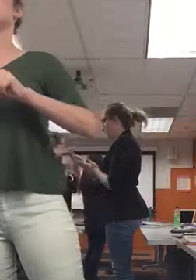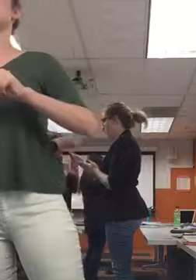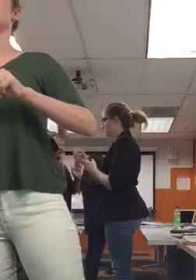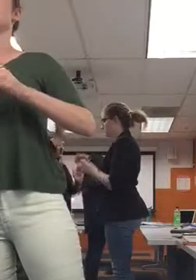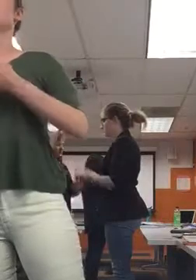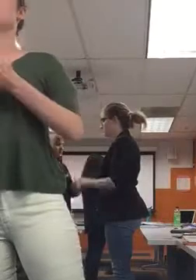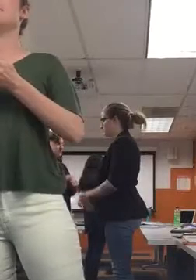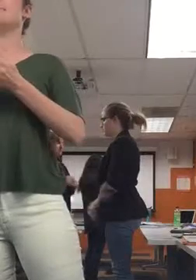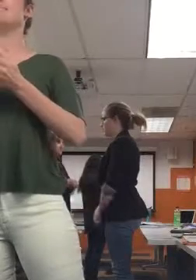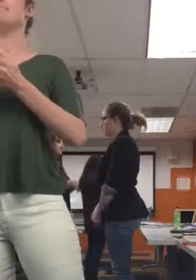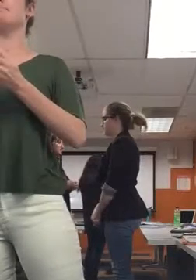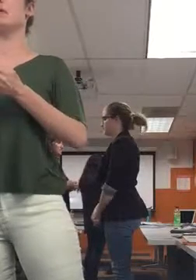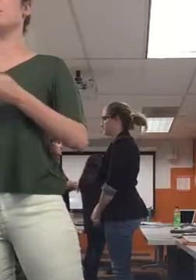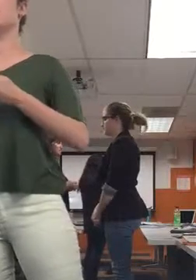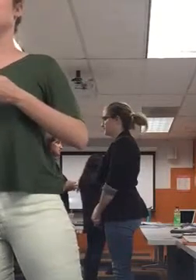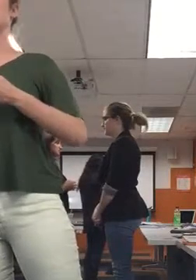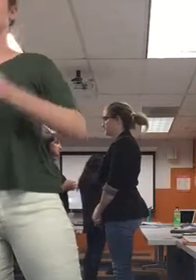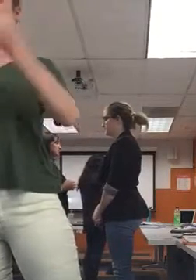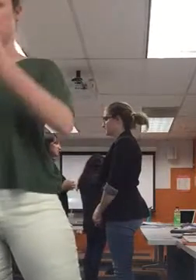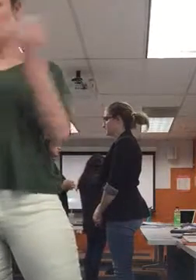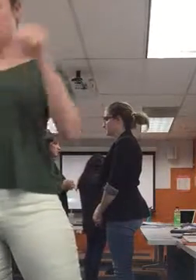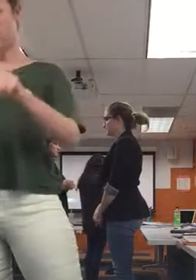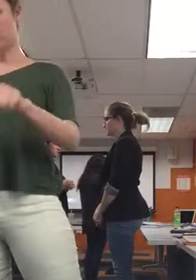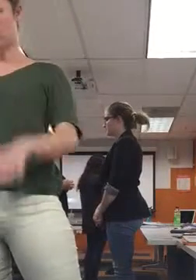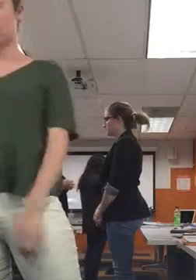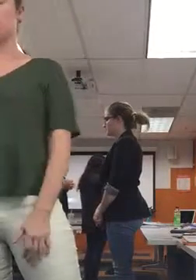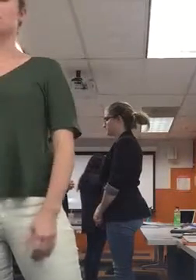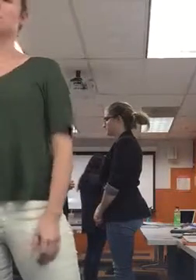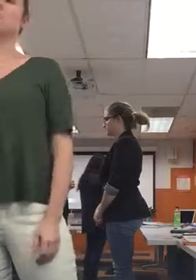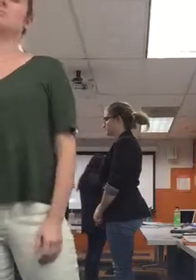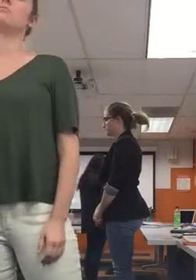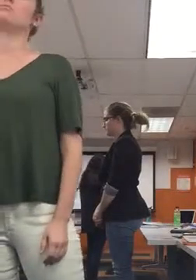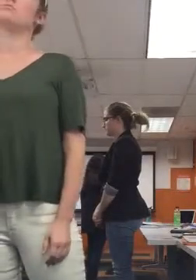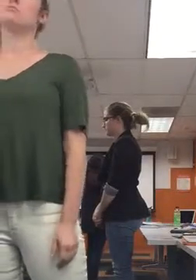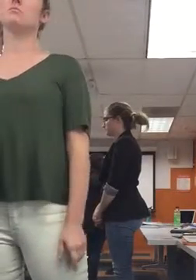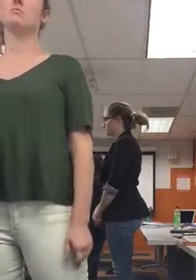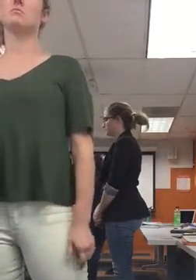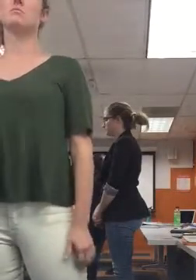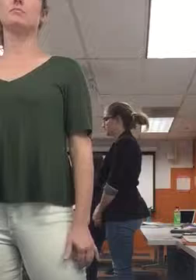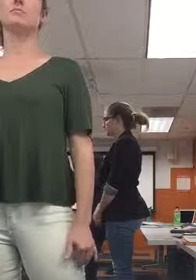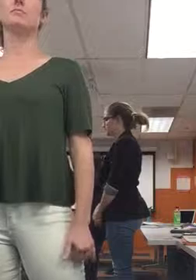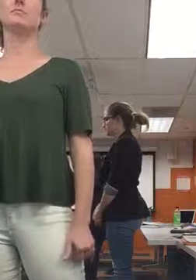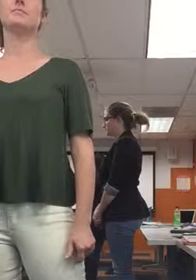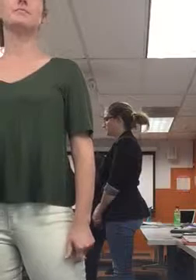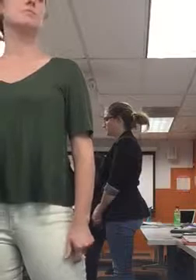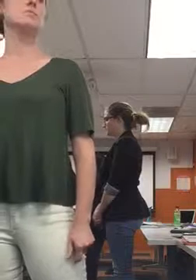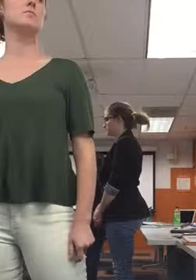Automobile ownership expanded the distance that individuals could live from their place of work. So that